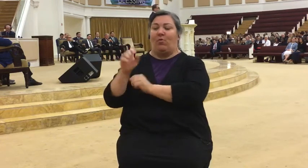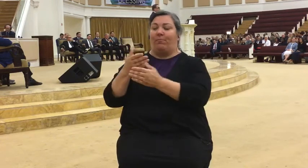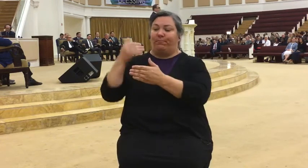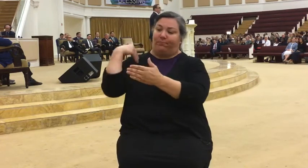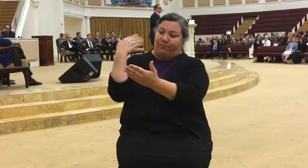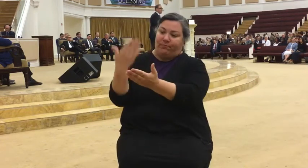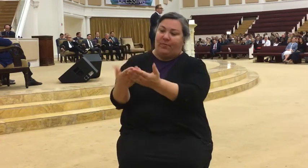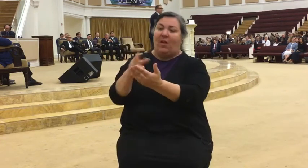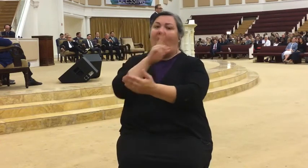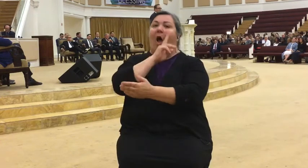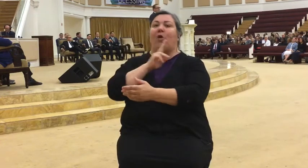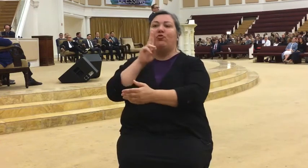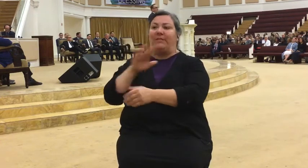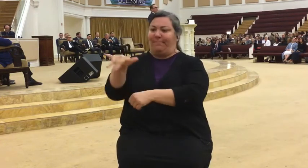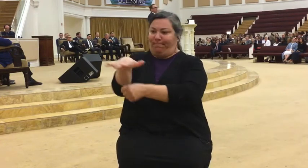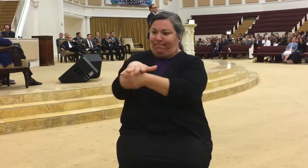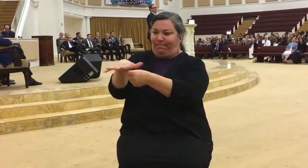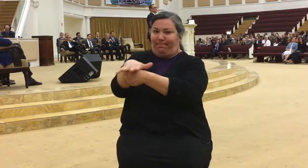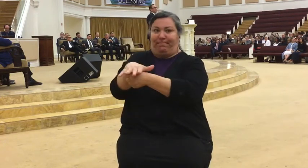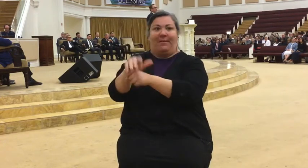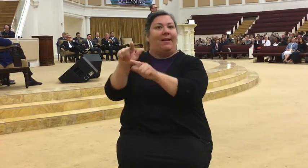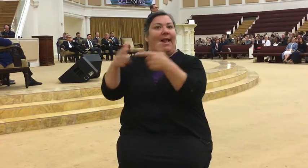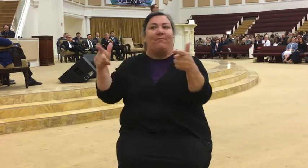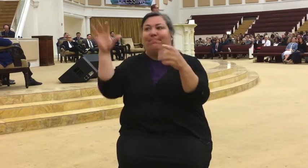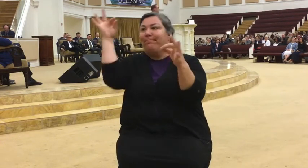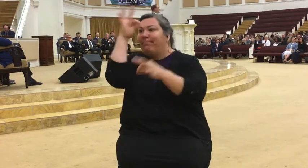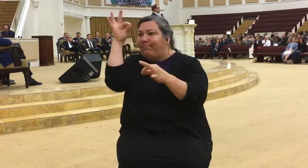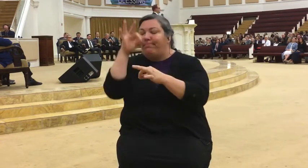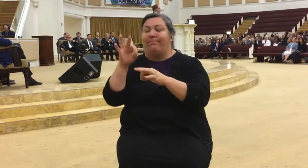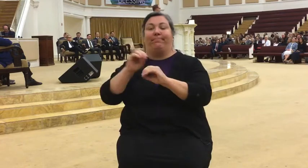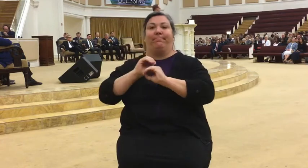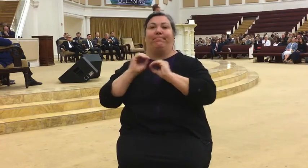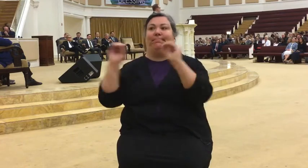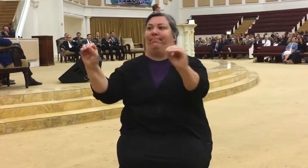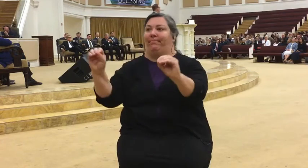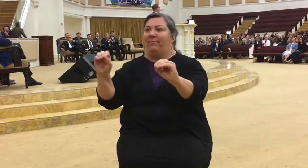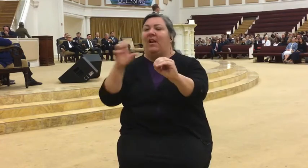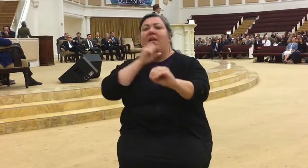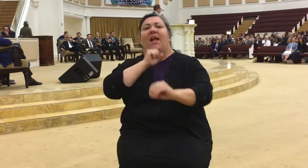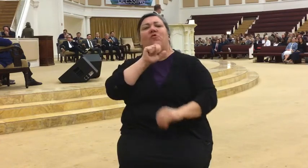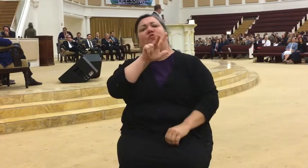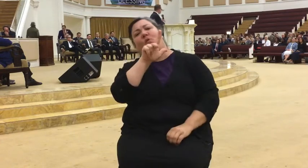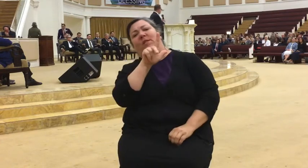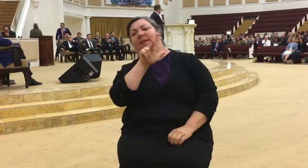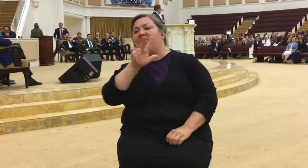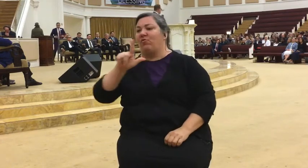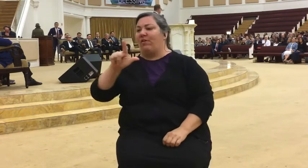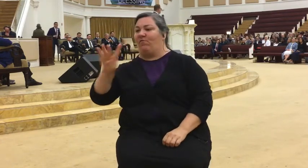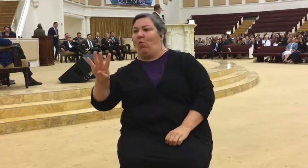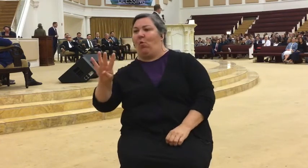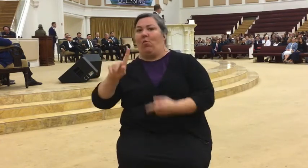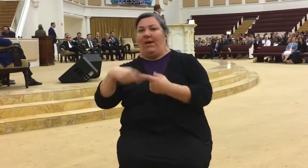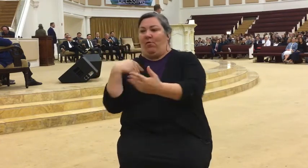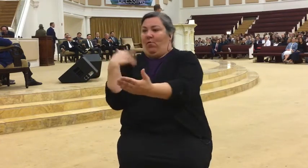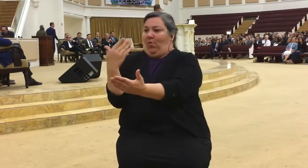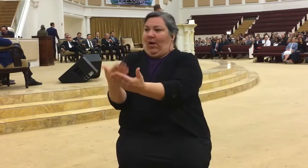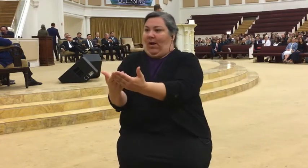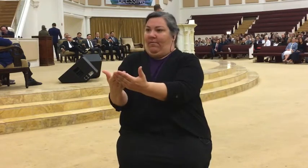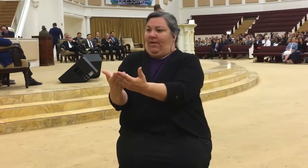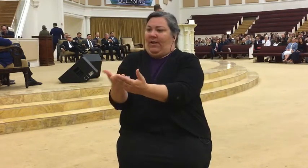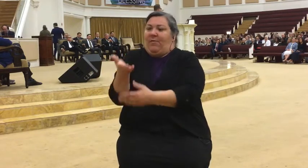place that spoke a language they didn't know. And they were 23, 24 years old at the time. After being there for